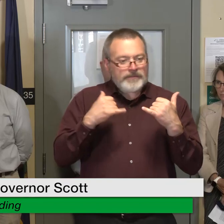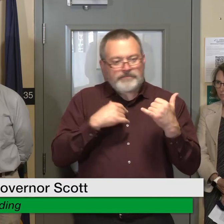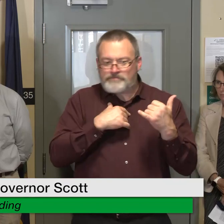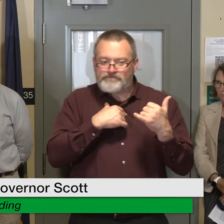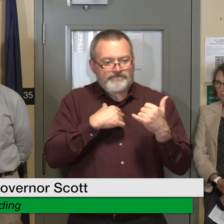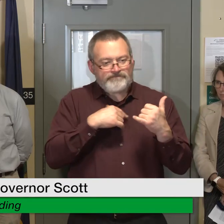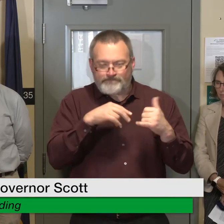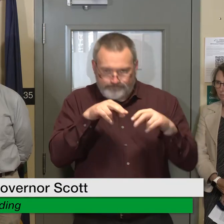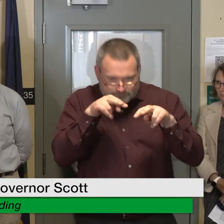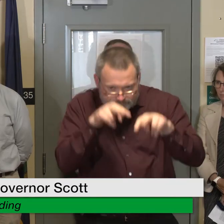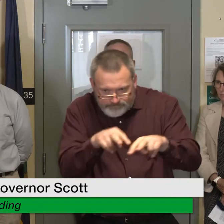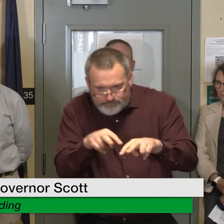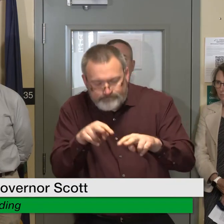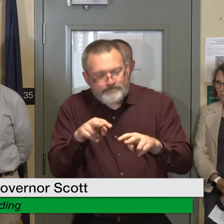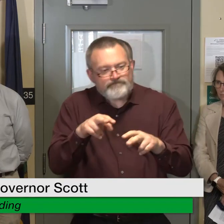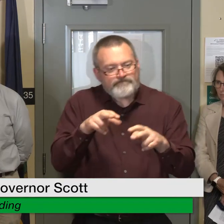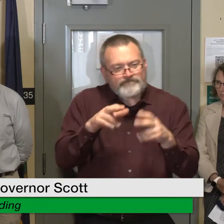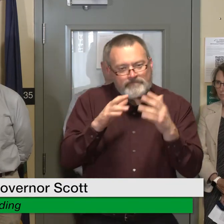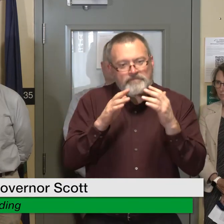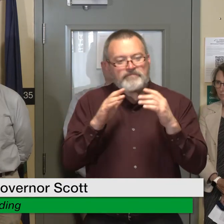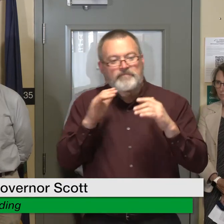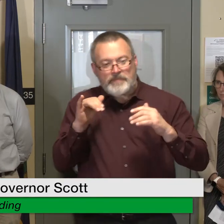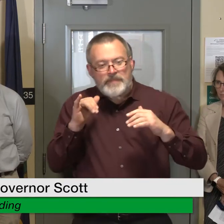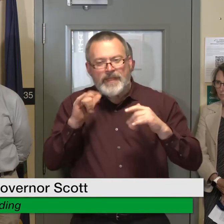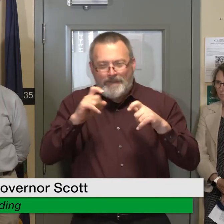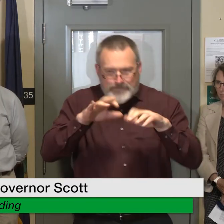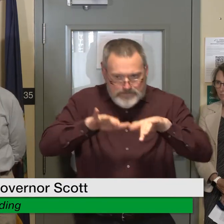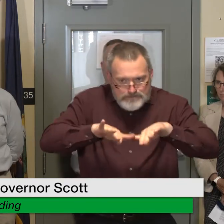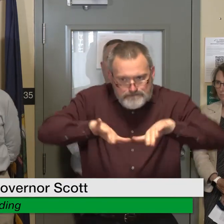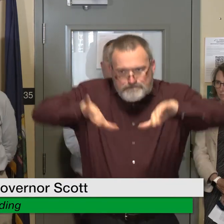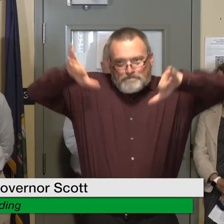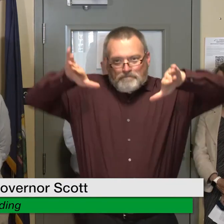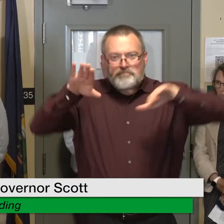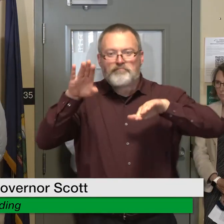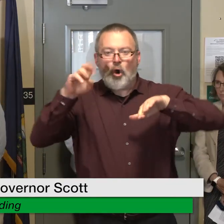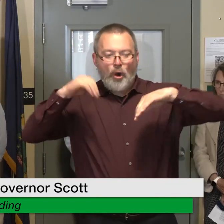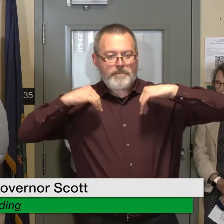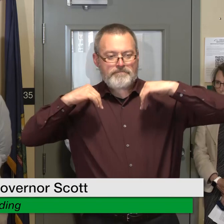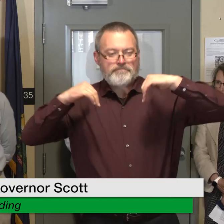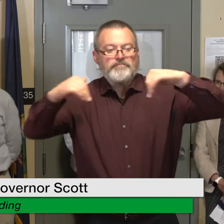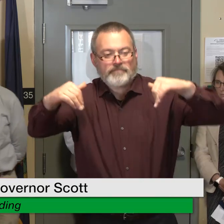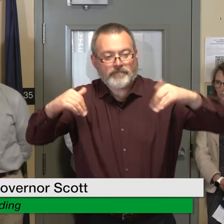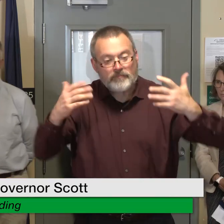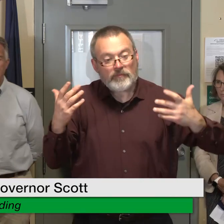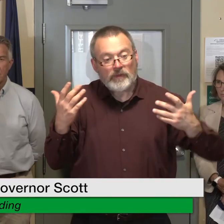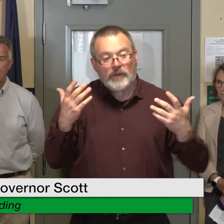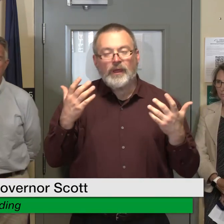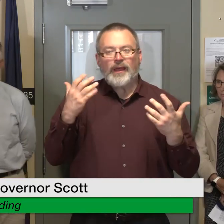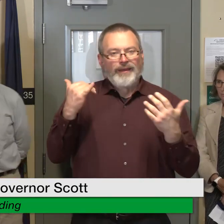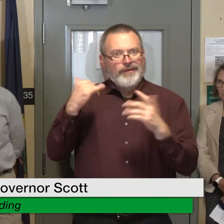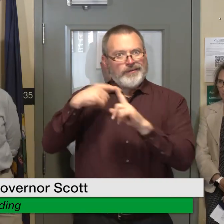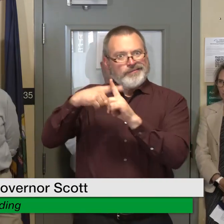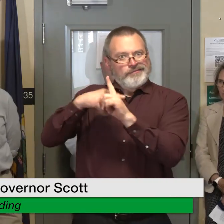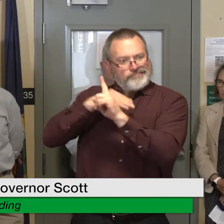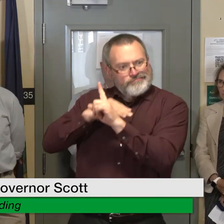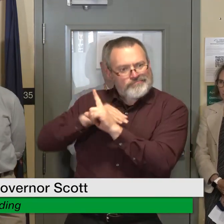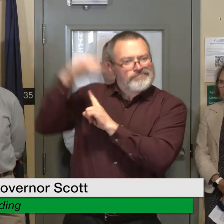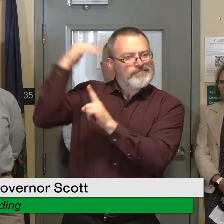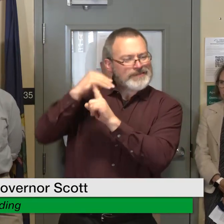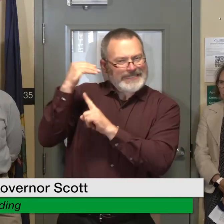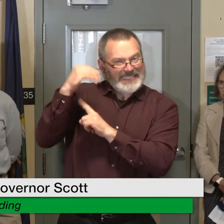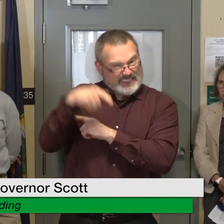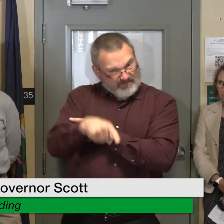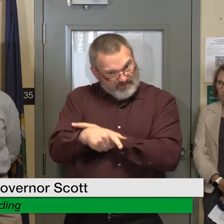their channels by building berms and flood walls. But with our changing climate, this is no longer a sustainable